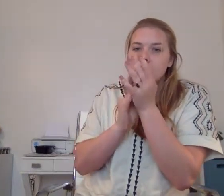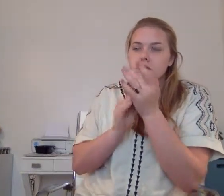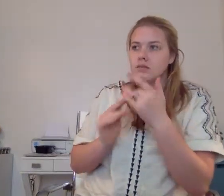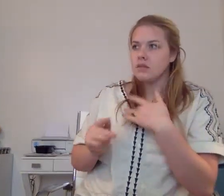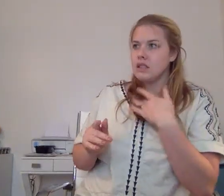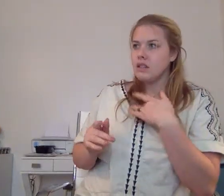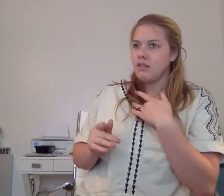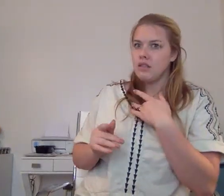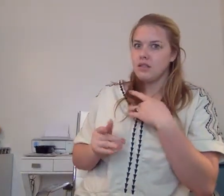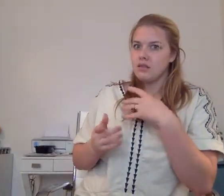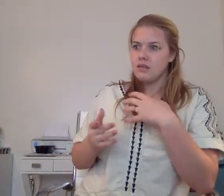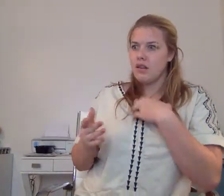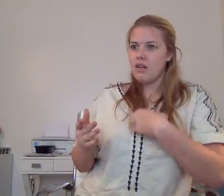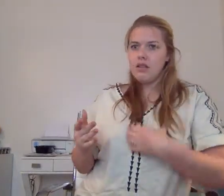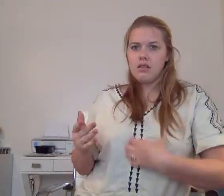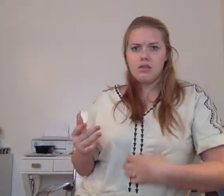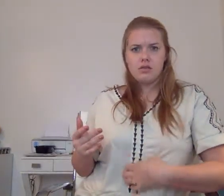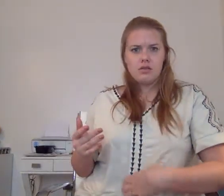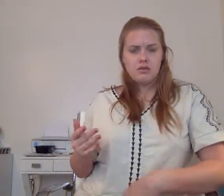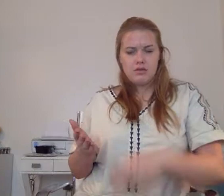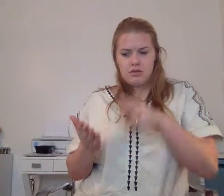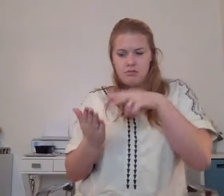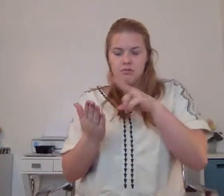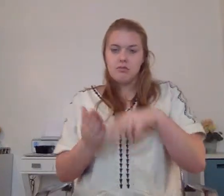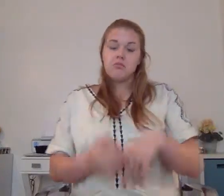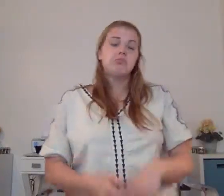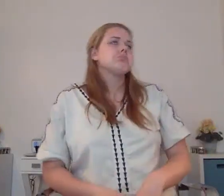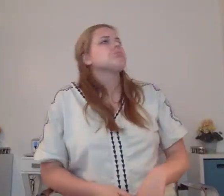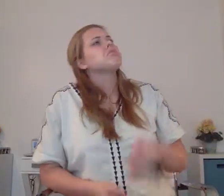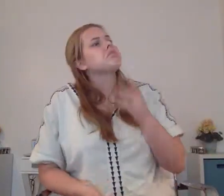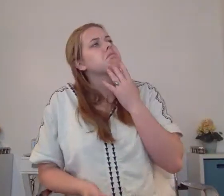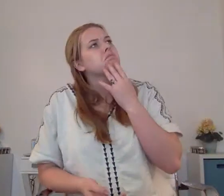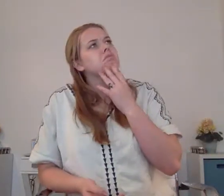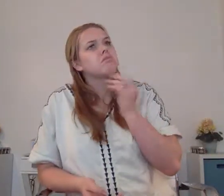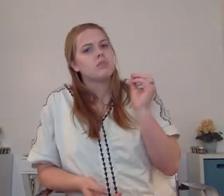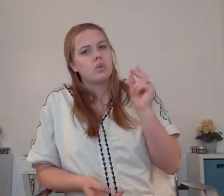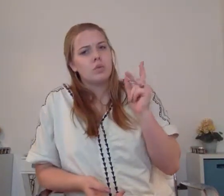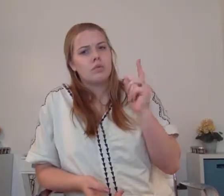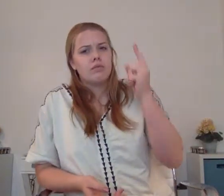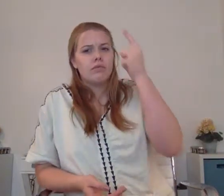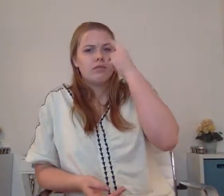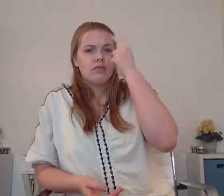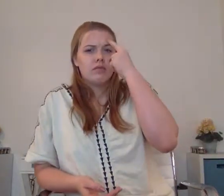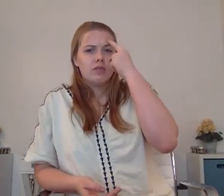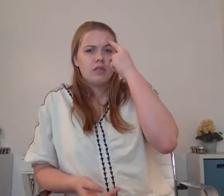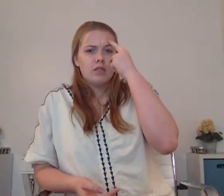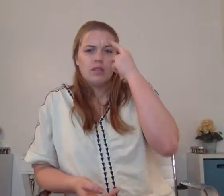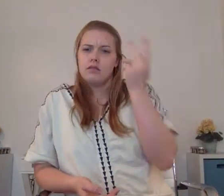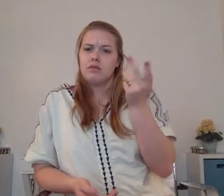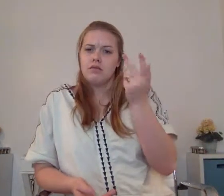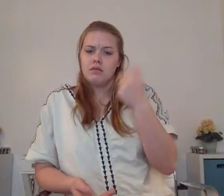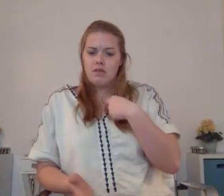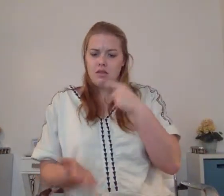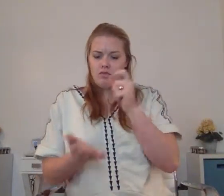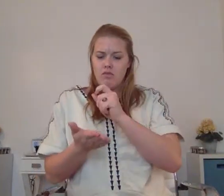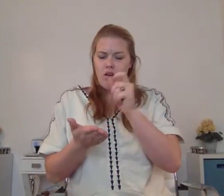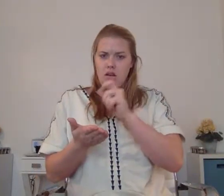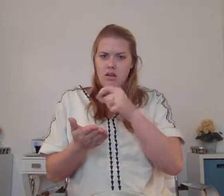every page. So I was thinking, how come you don't get hungry when you write? And I thought maybe you could